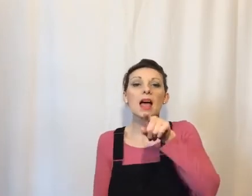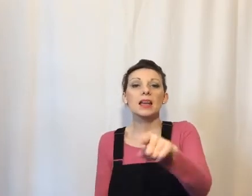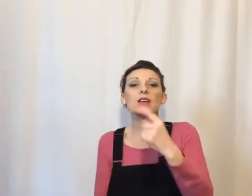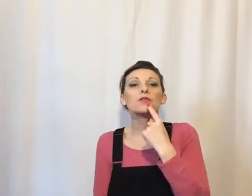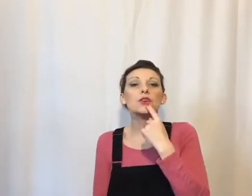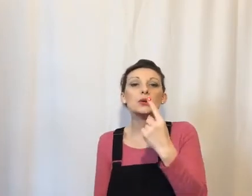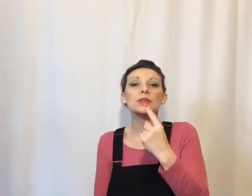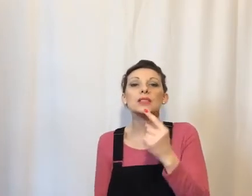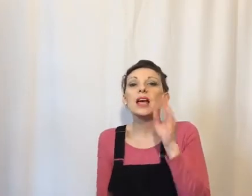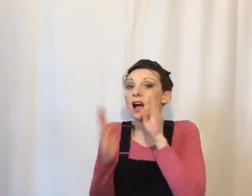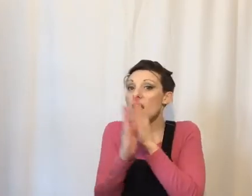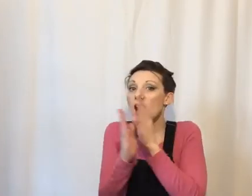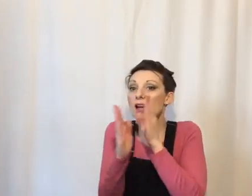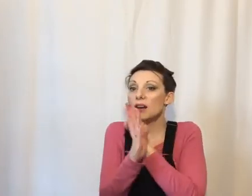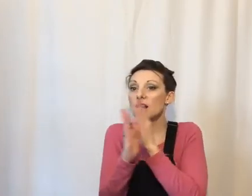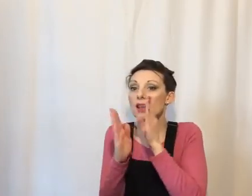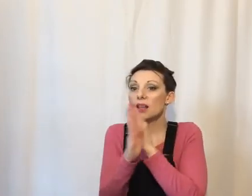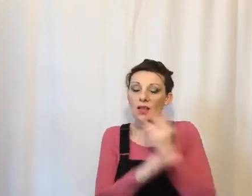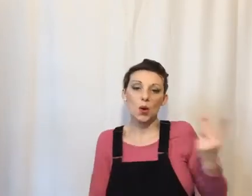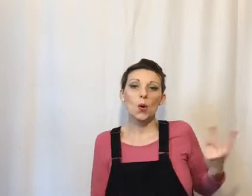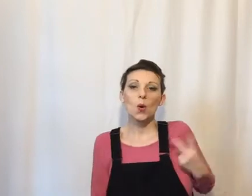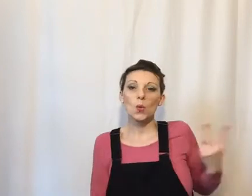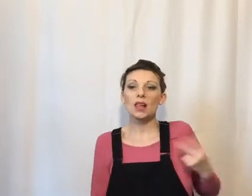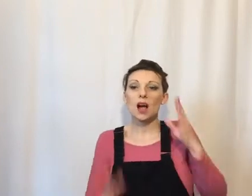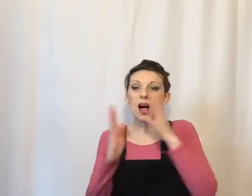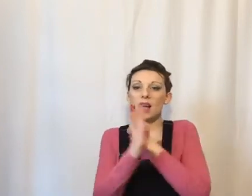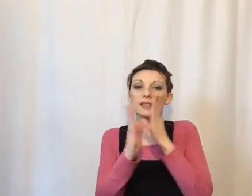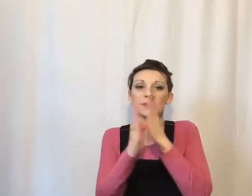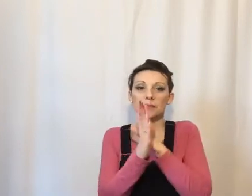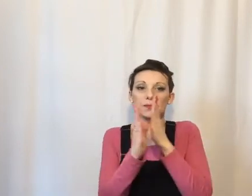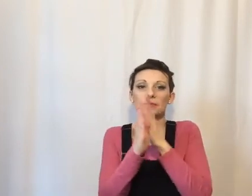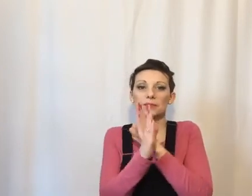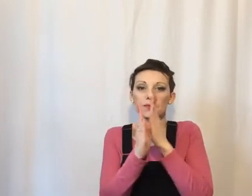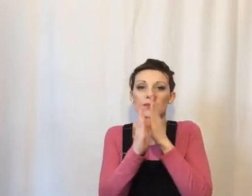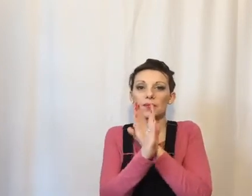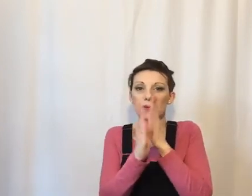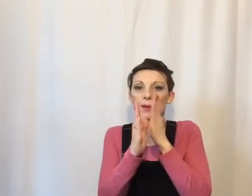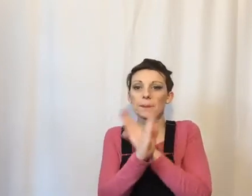And if you say hide, we'll hide.